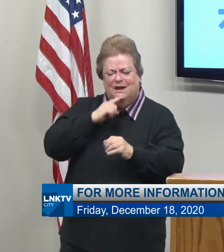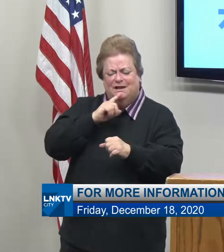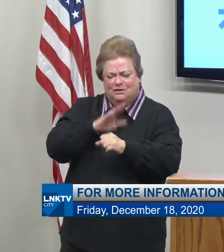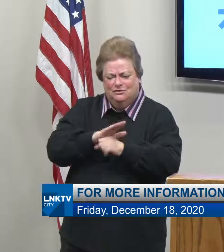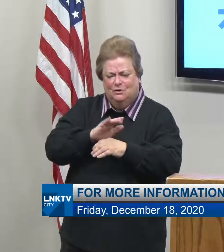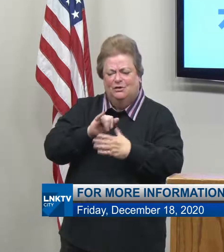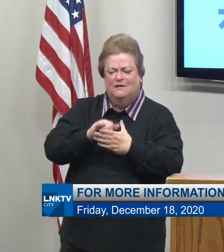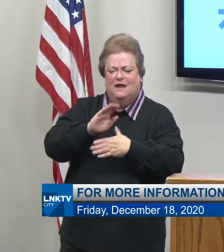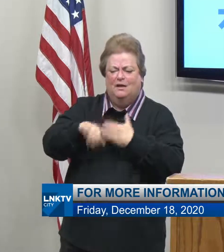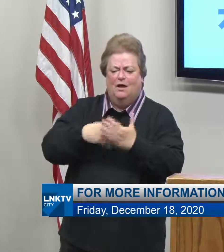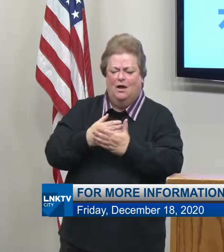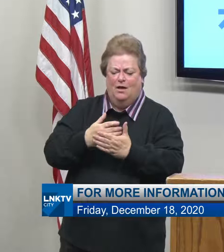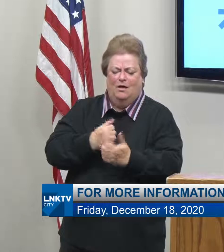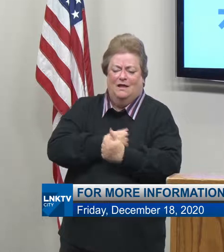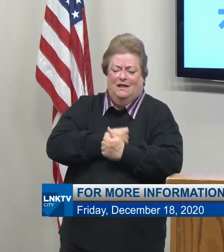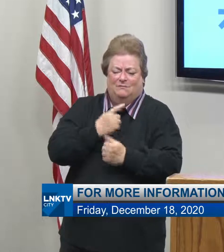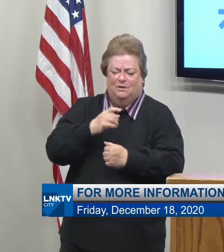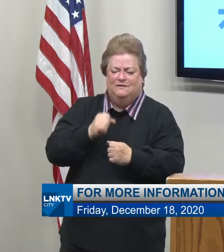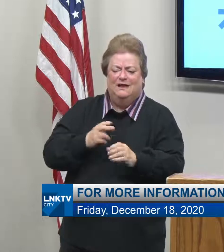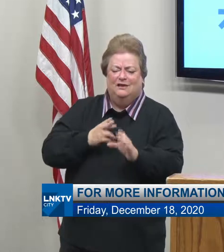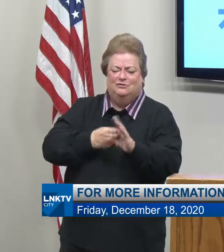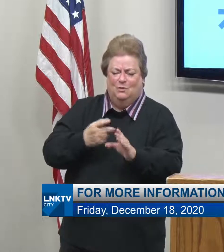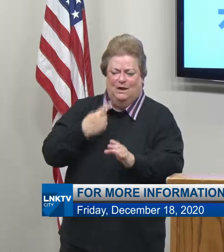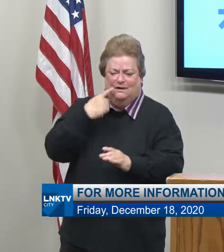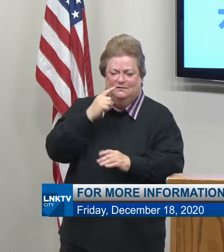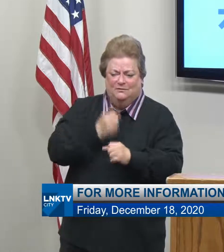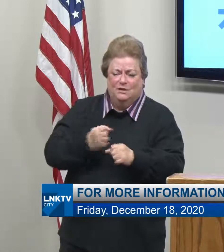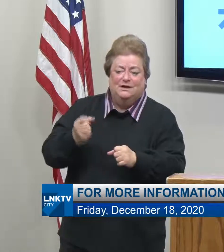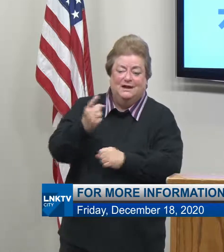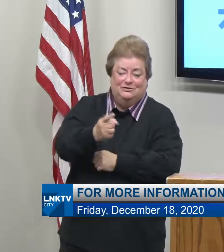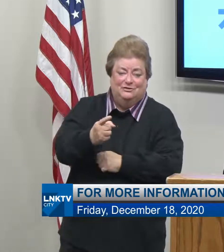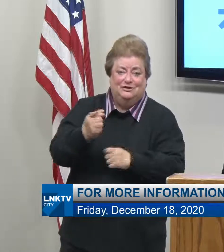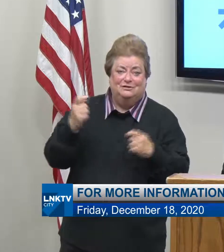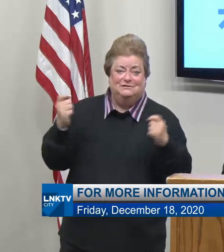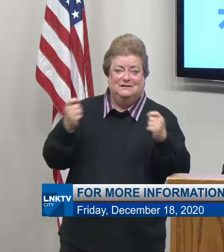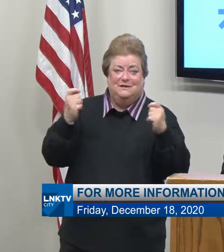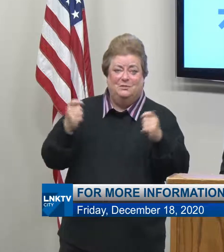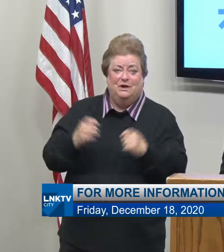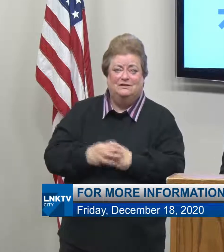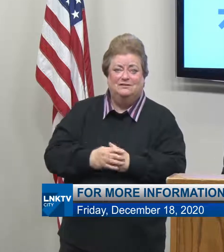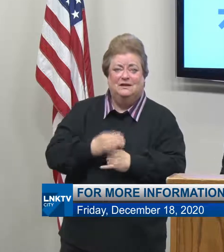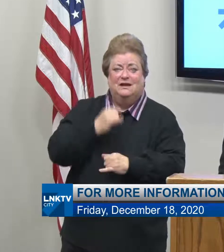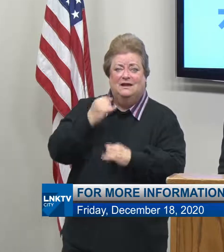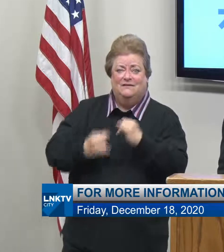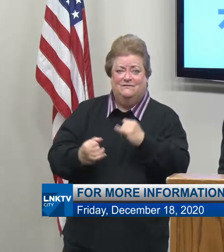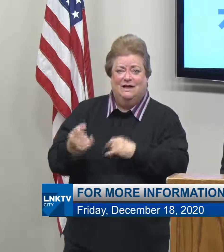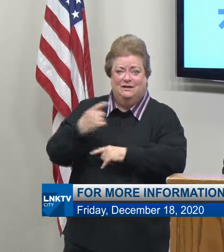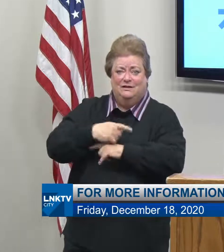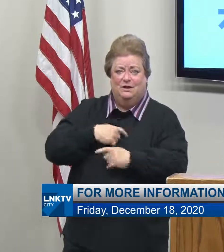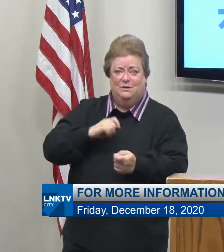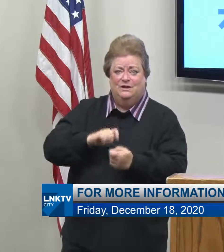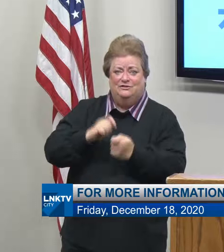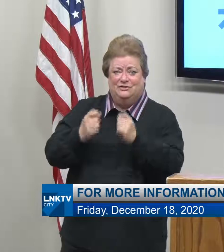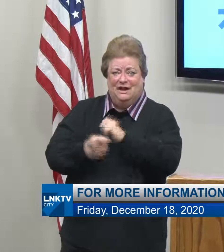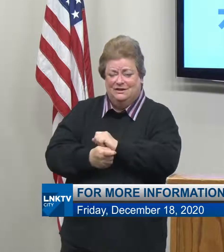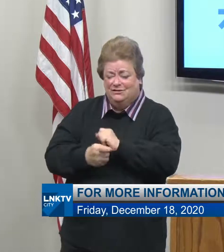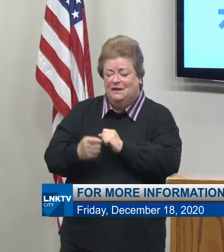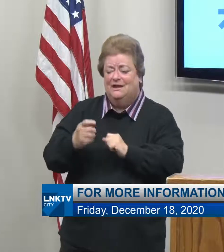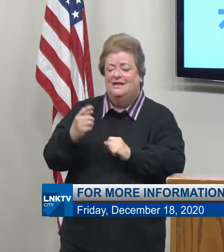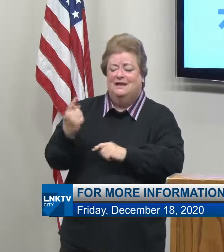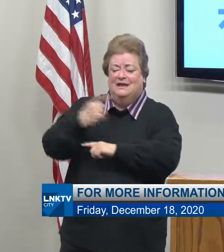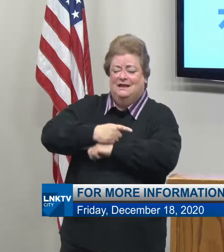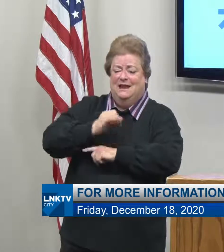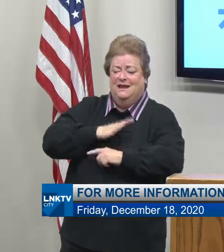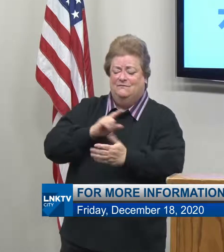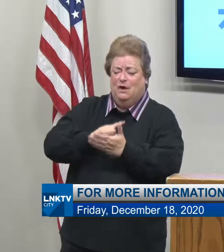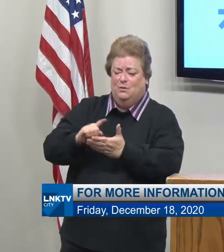can join us once again for next year's celebrations. Finally, today, we are making a change to the day of our weekly briefings.